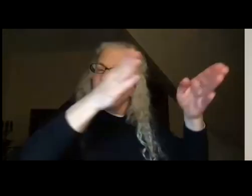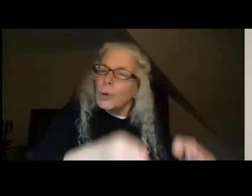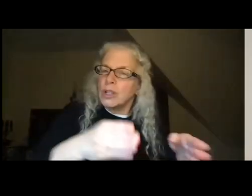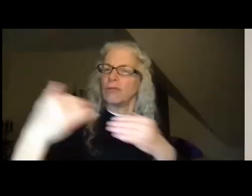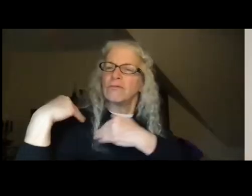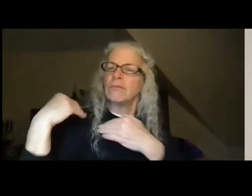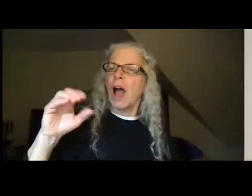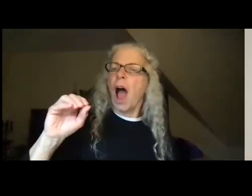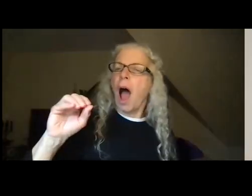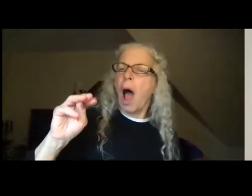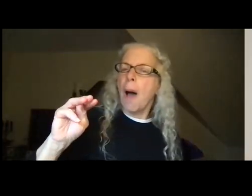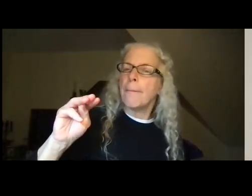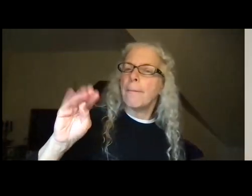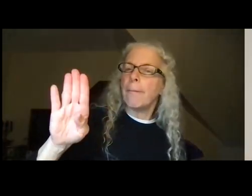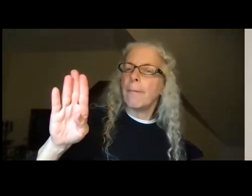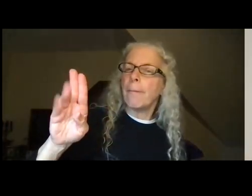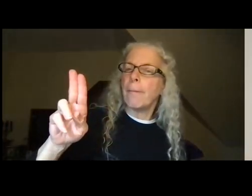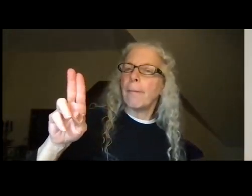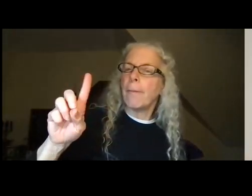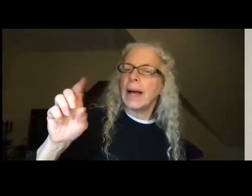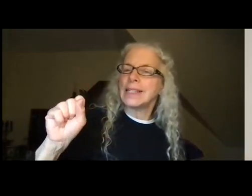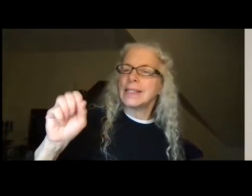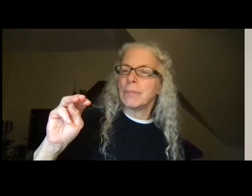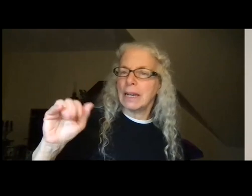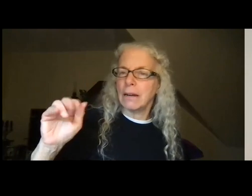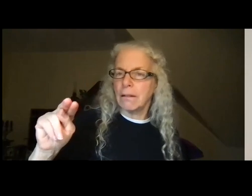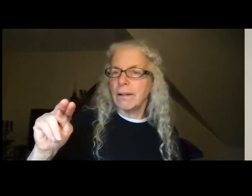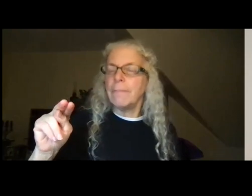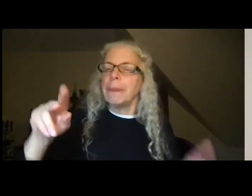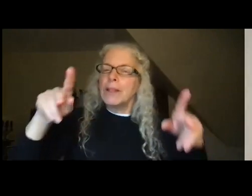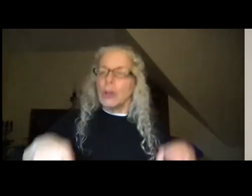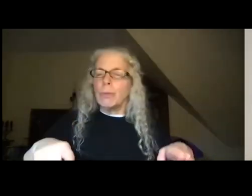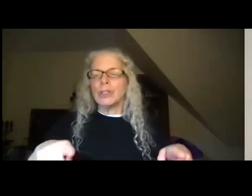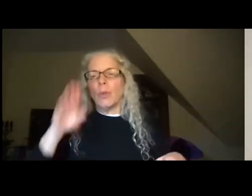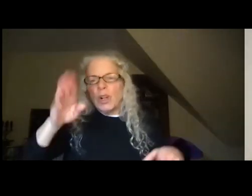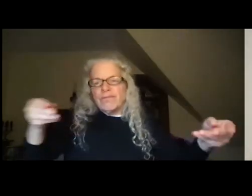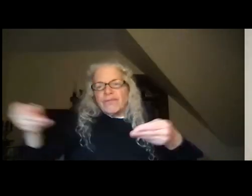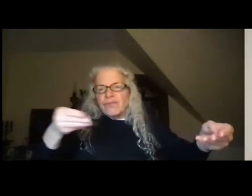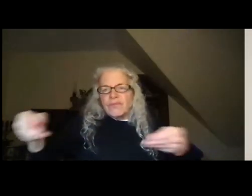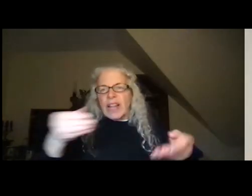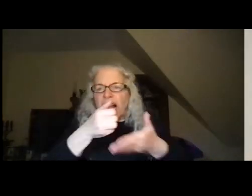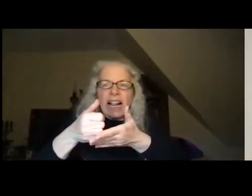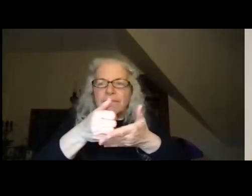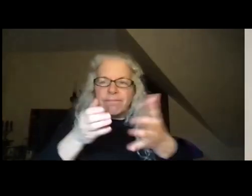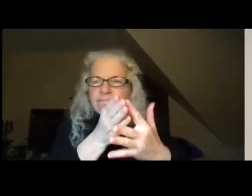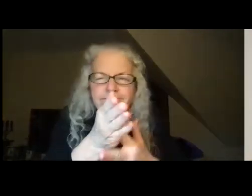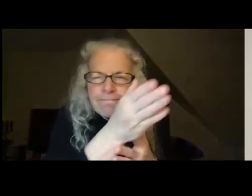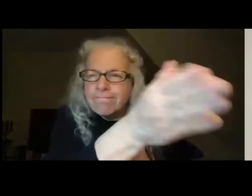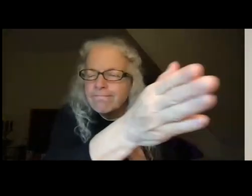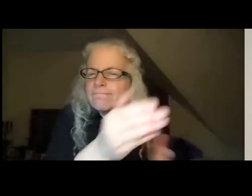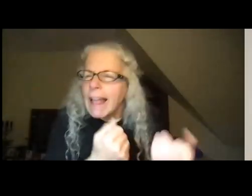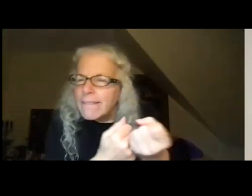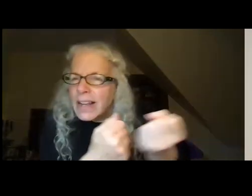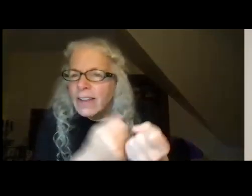serve specifically the deaf community throughout the state and serve as a navigator and an advocate for deaf and hard of